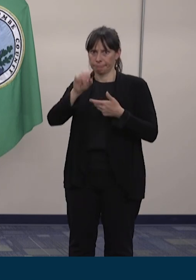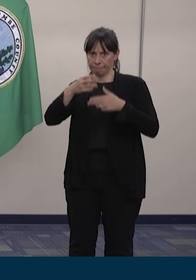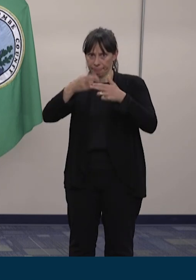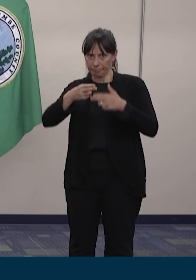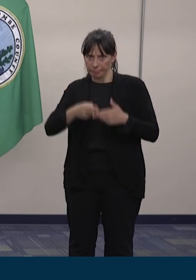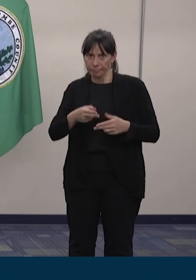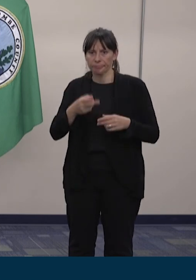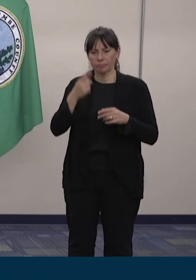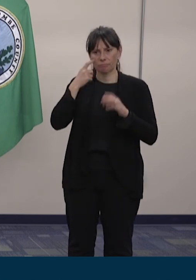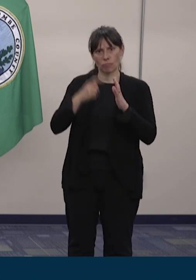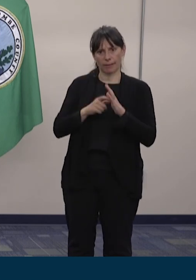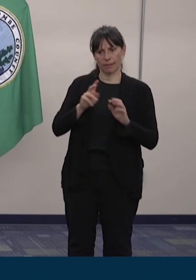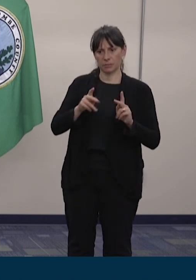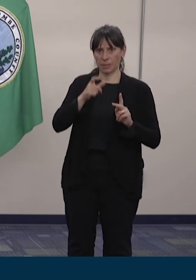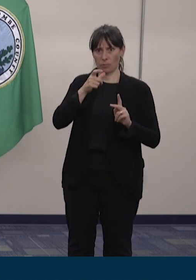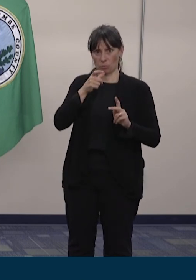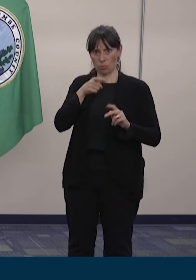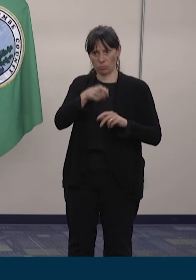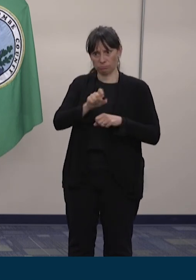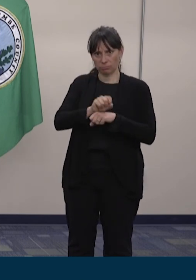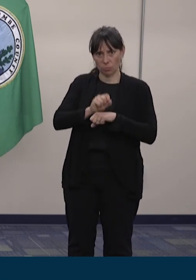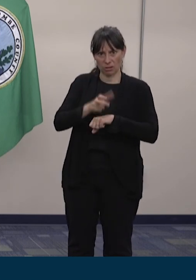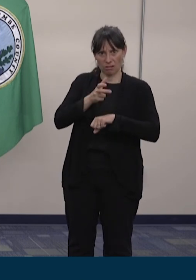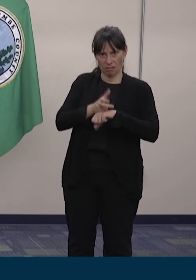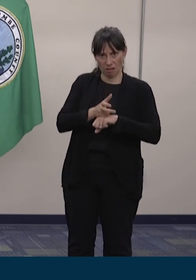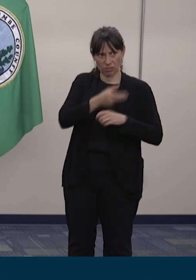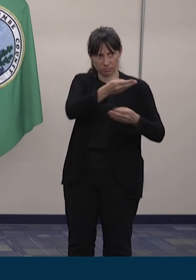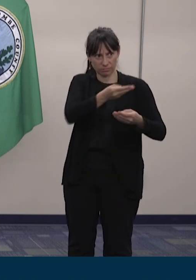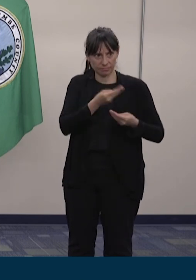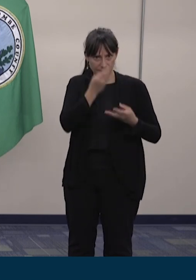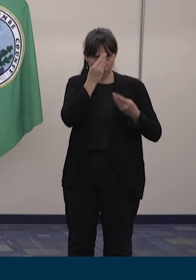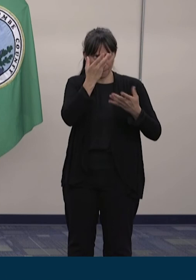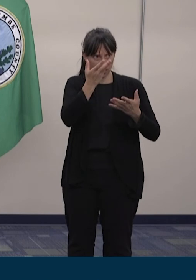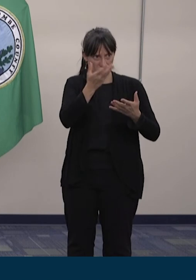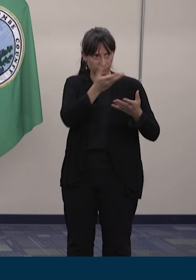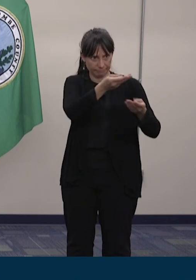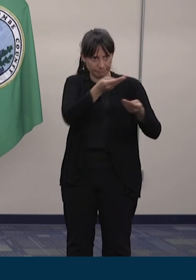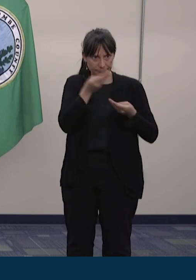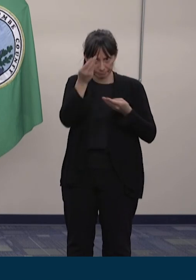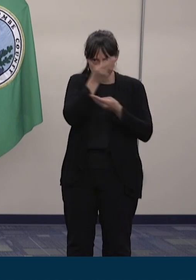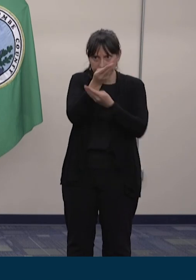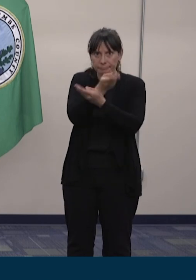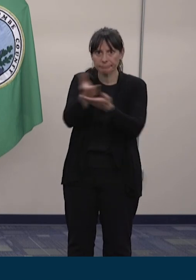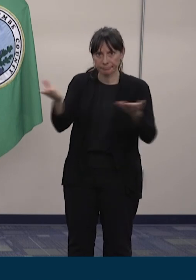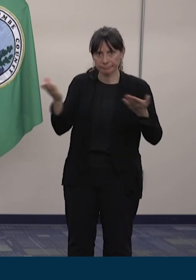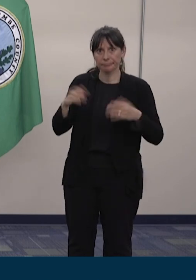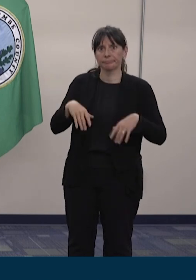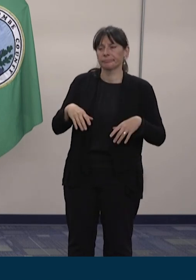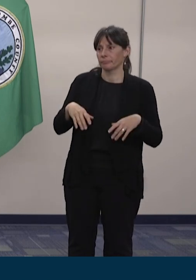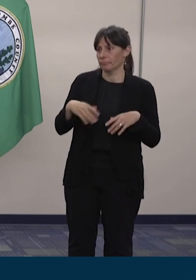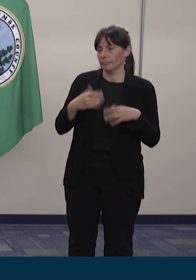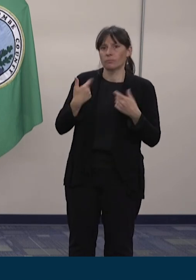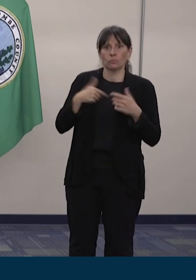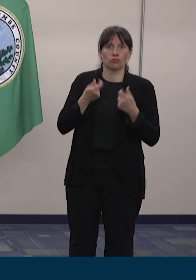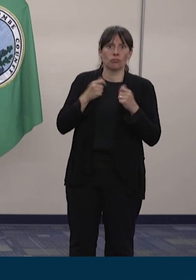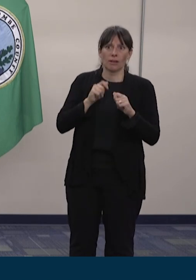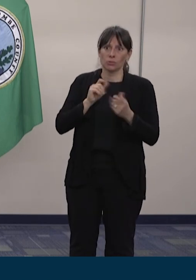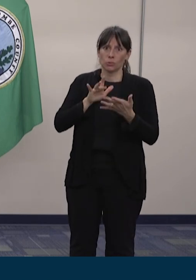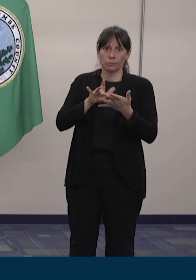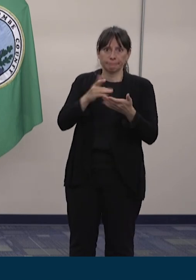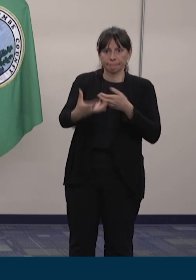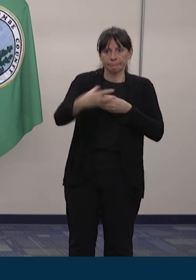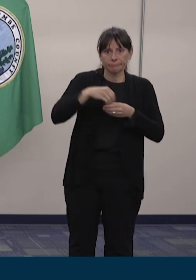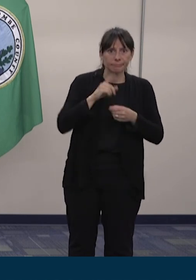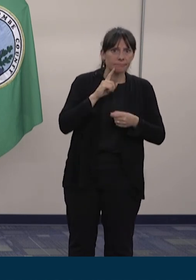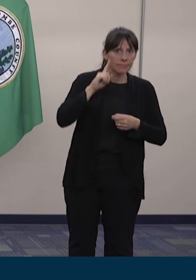para information that we asegurarse que share la in these información updates, que compartimos as en we're nuestras trying to reach our actualizaciones al Spanish-speaking and tratar deaf and de hard of hacer hearing alcance